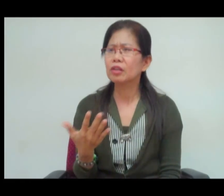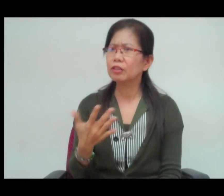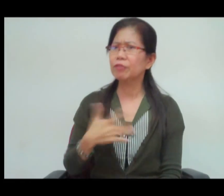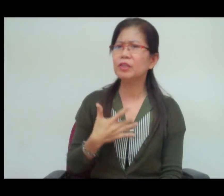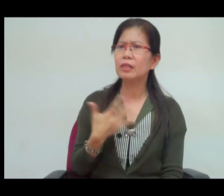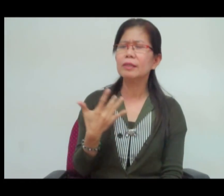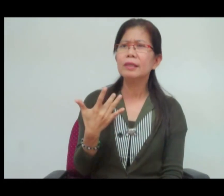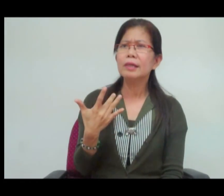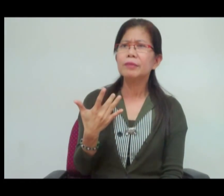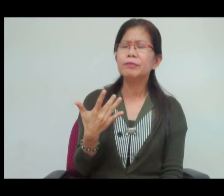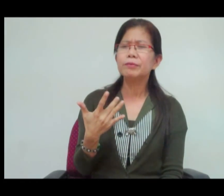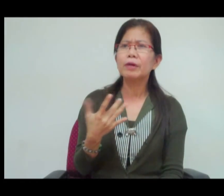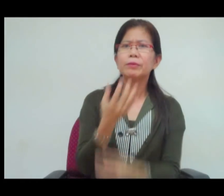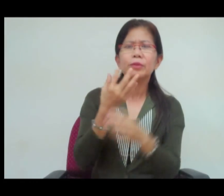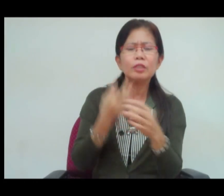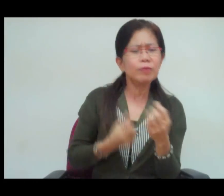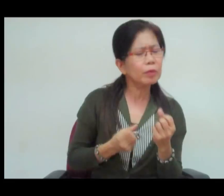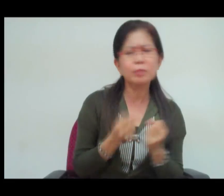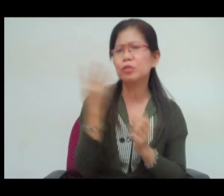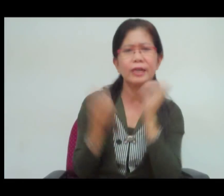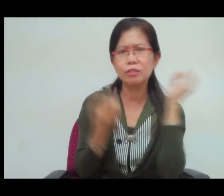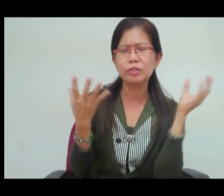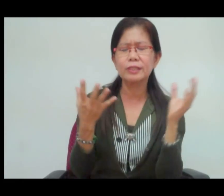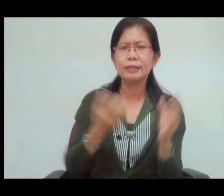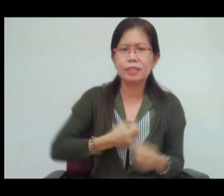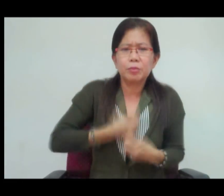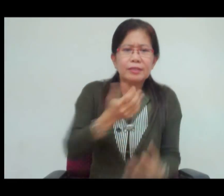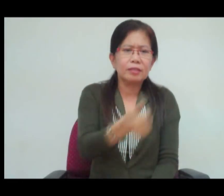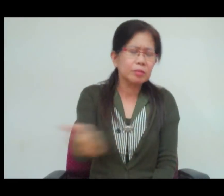They feel very spontaneous in expressing themselves.